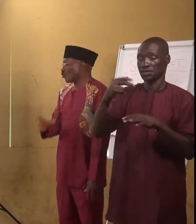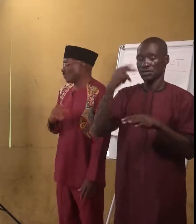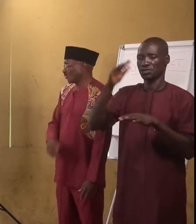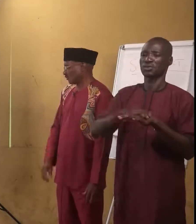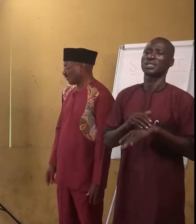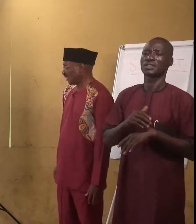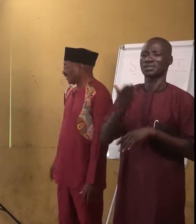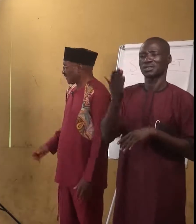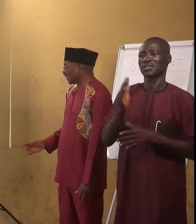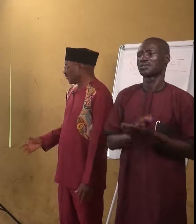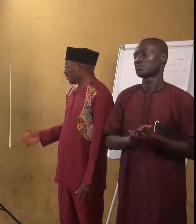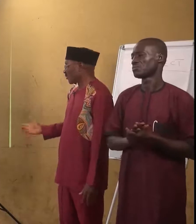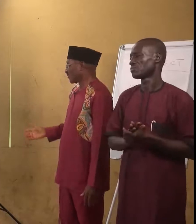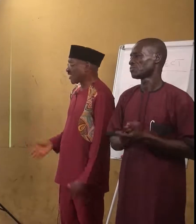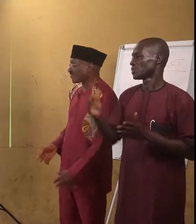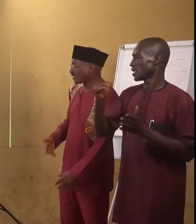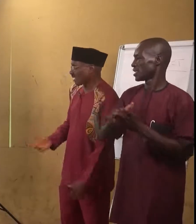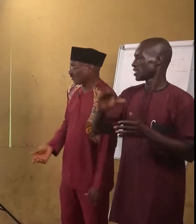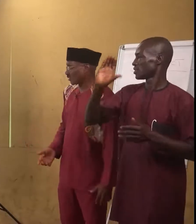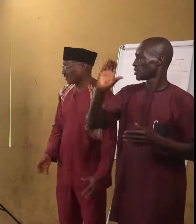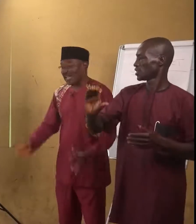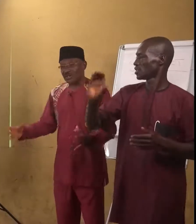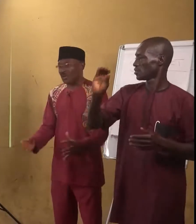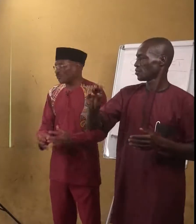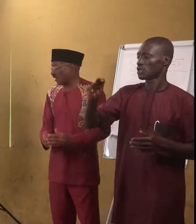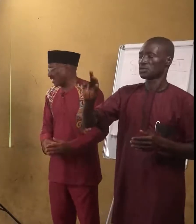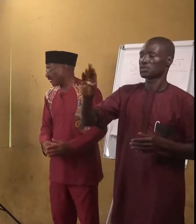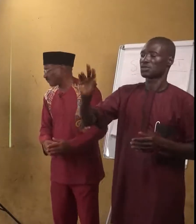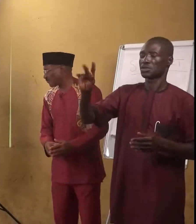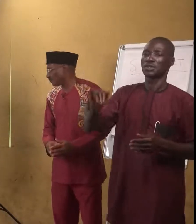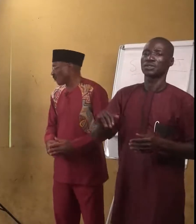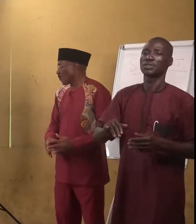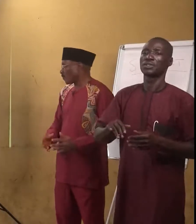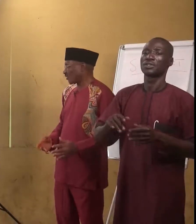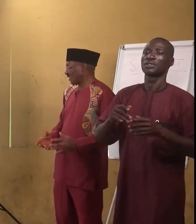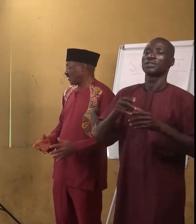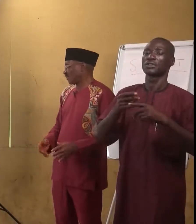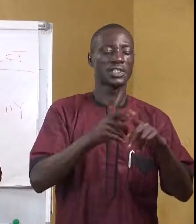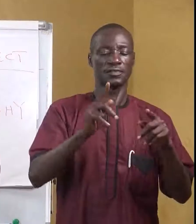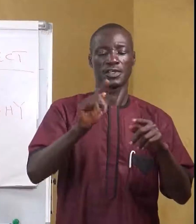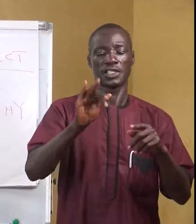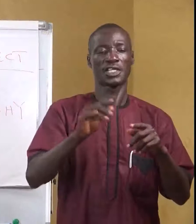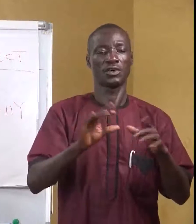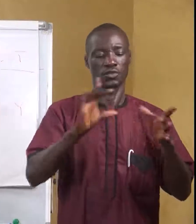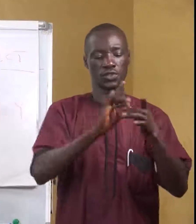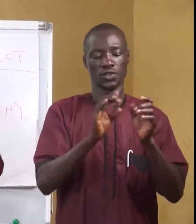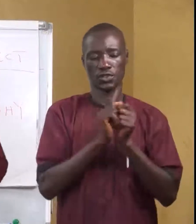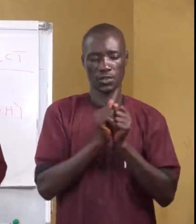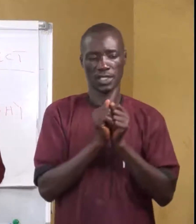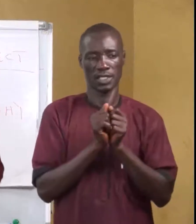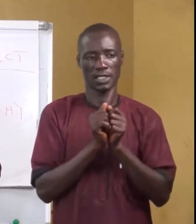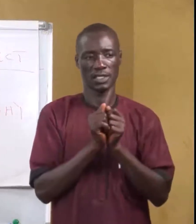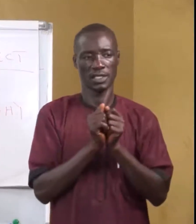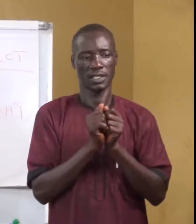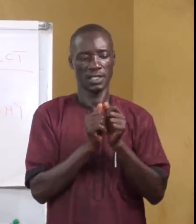at conurbation. This is made of several towns that join together, but each town still